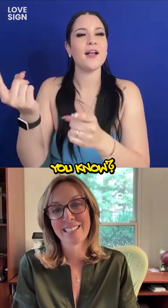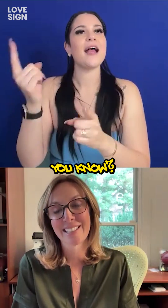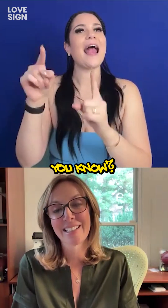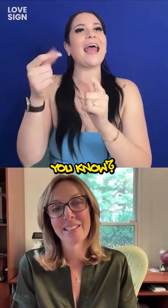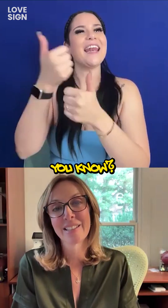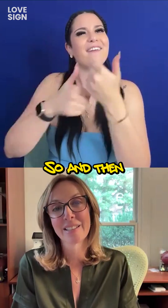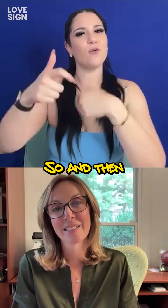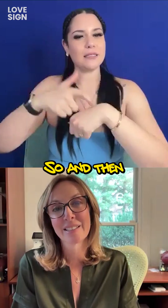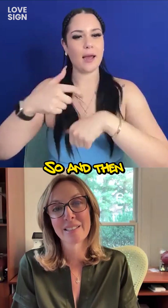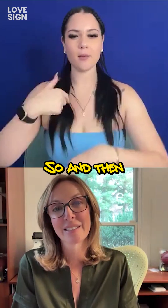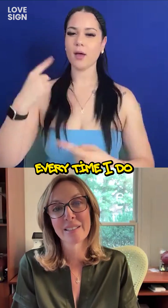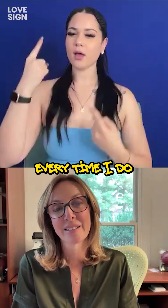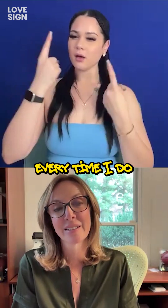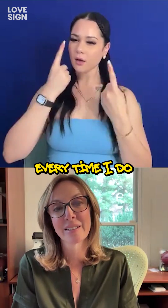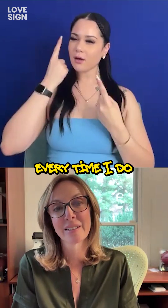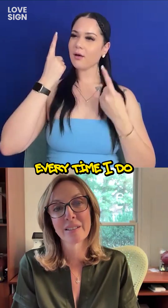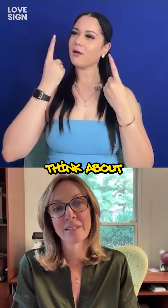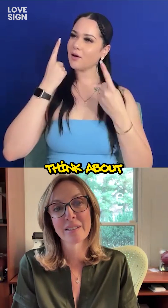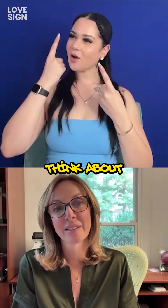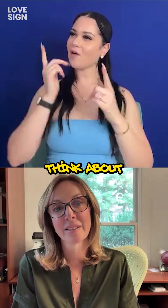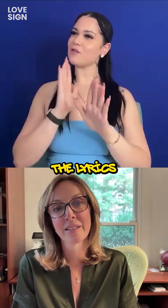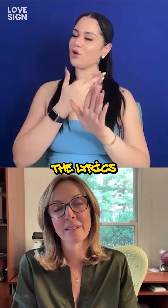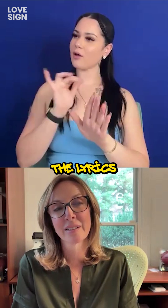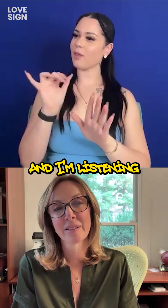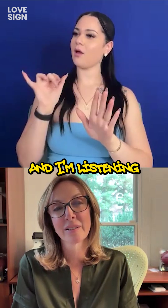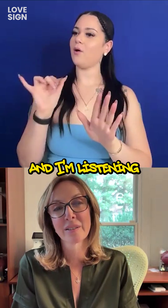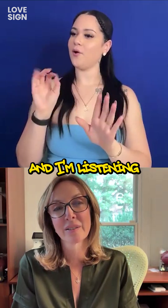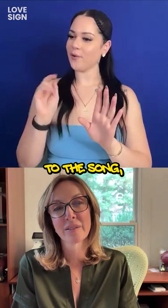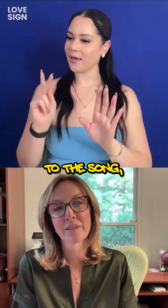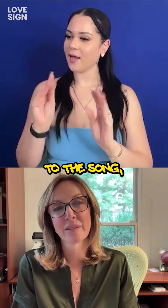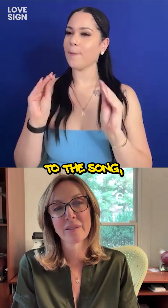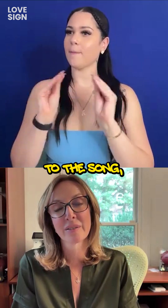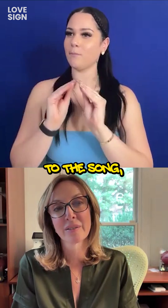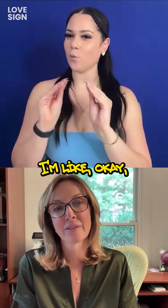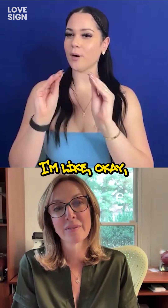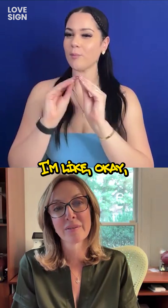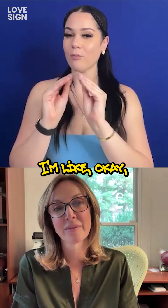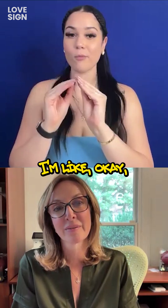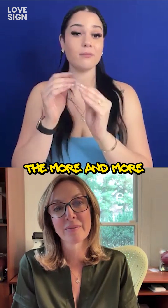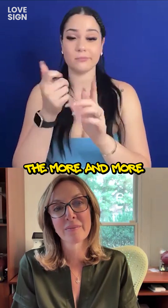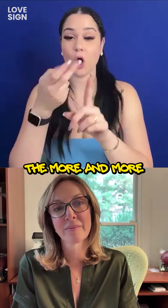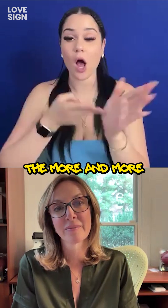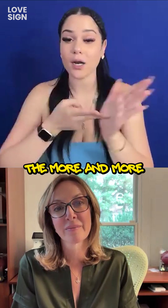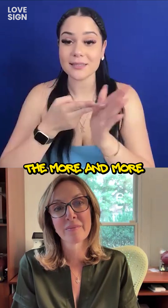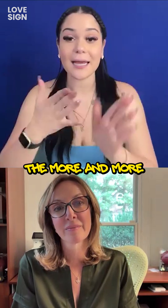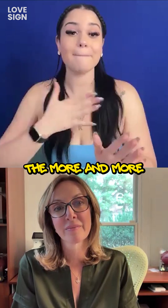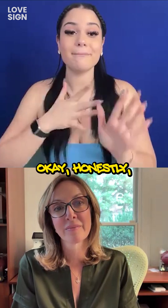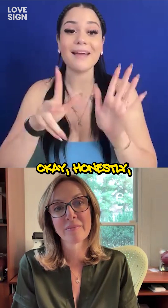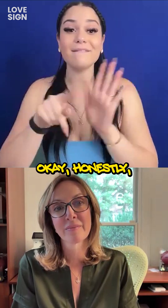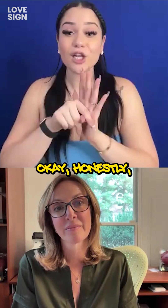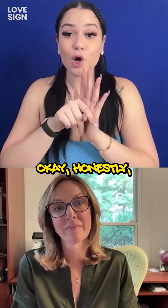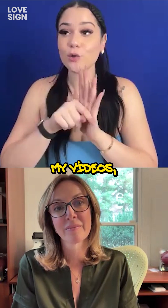more, So, and then every time I do think about the lyrics and I'm listening to the song, I'm like, okay, the more and